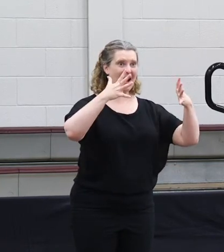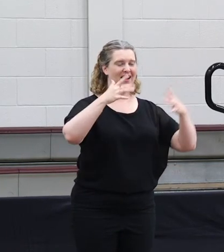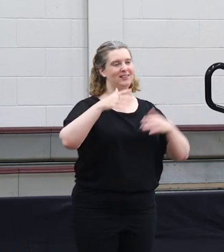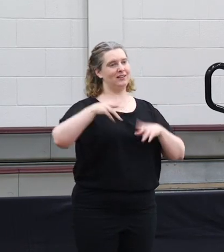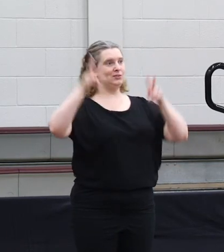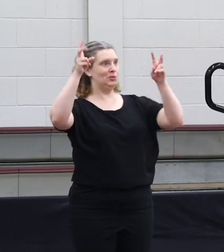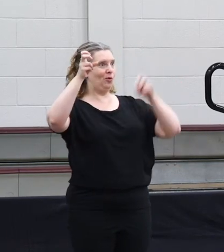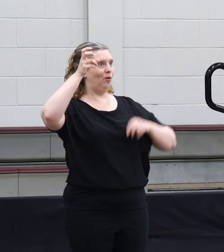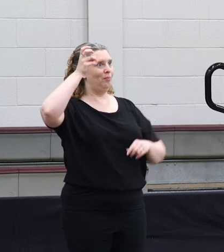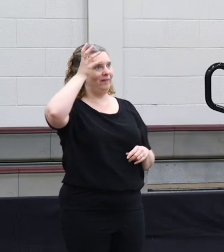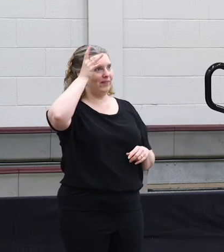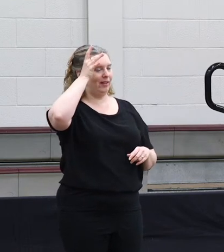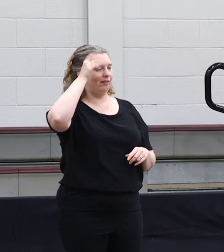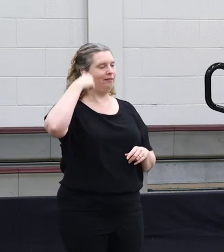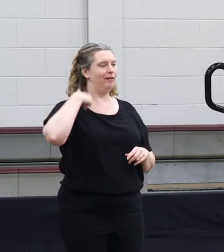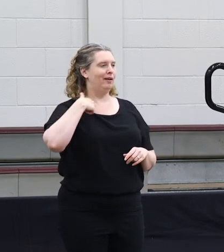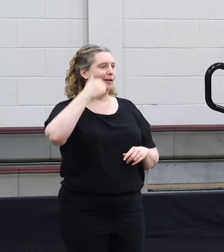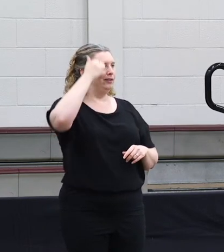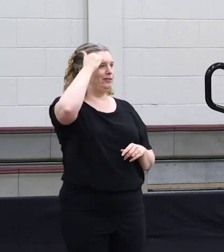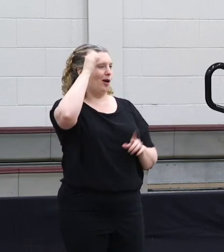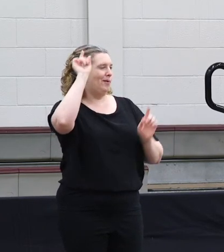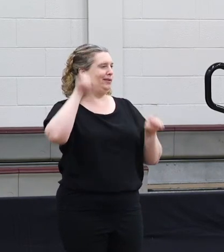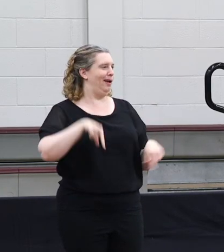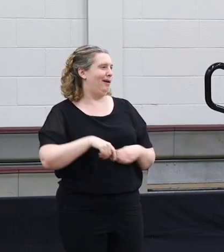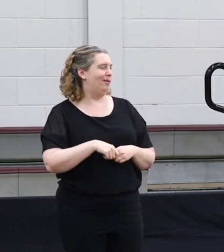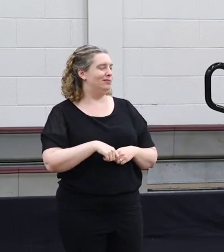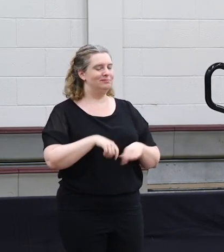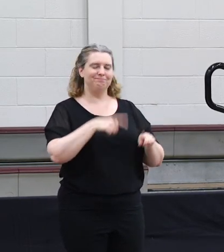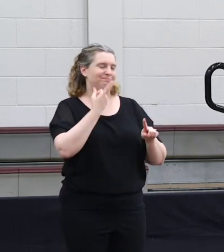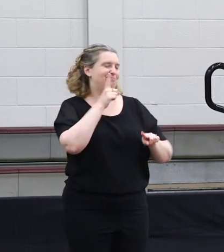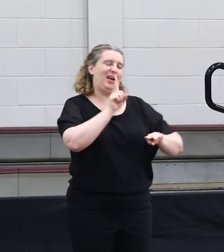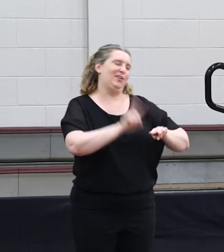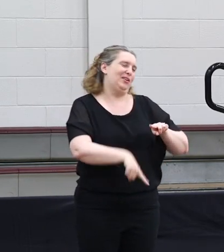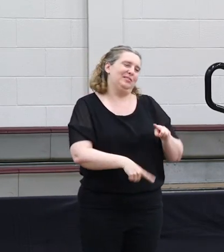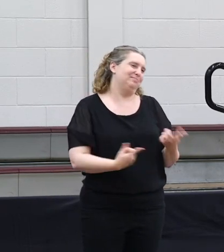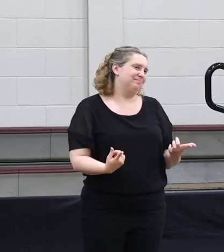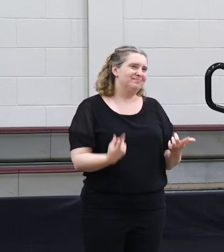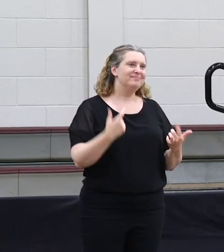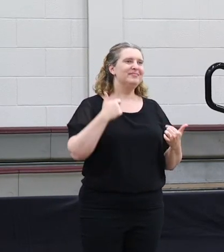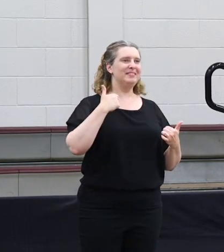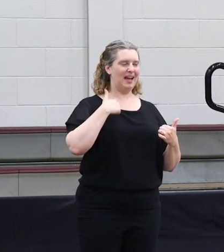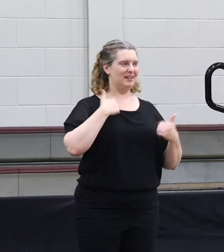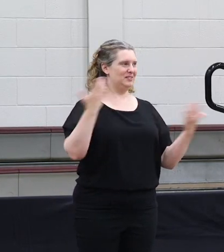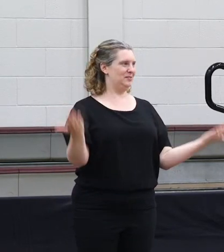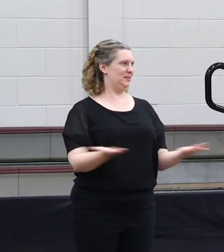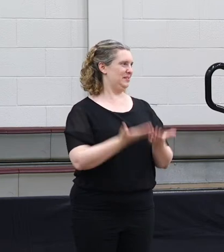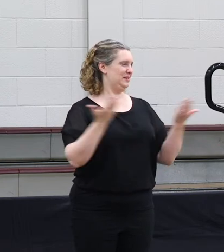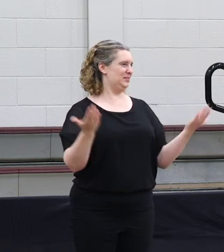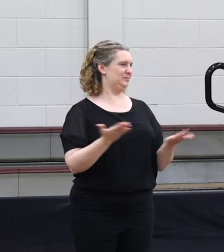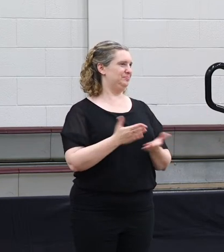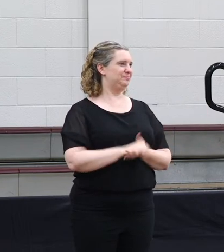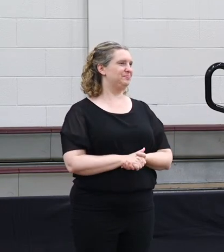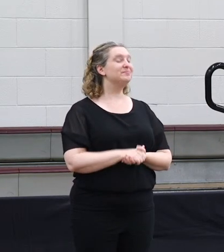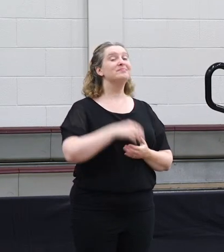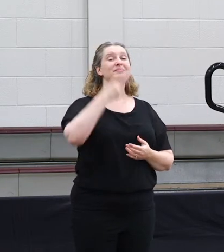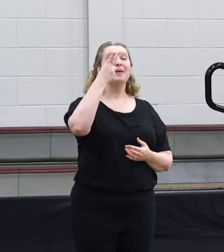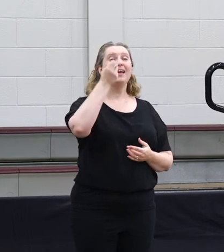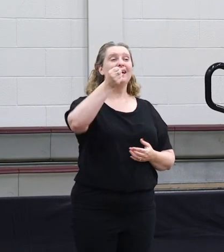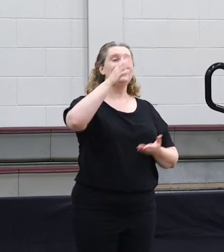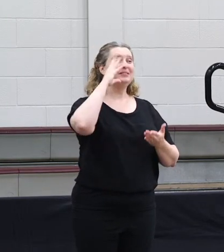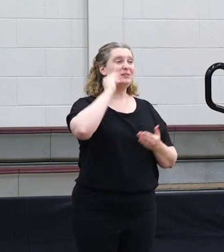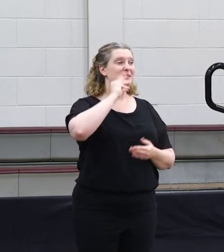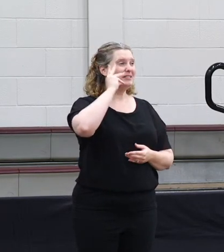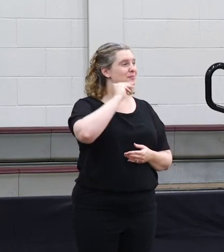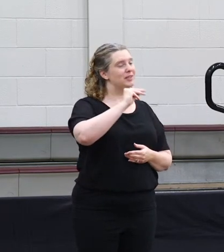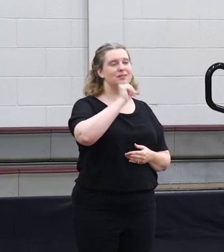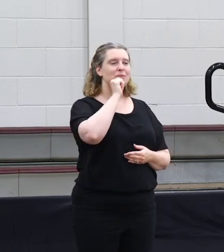father, dumb it down. But I never could, at least not until my time here. My high school experience was